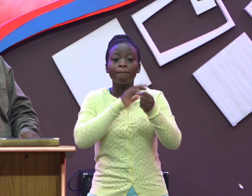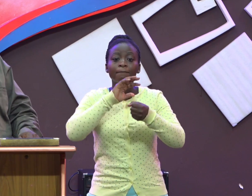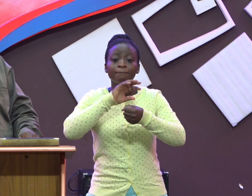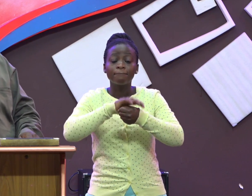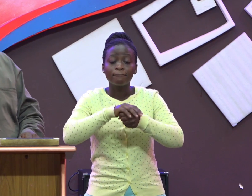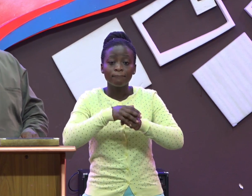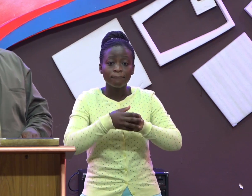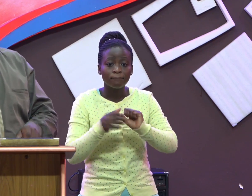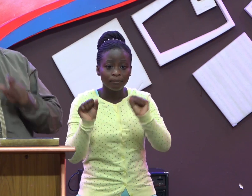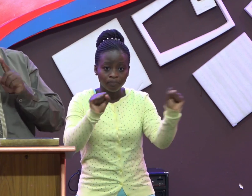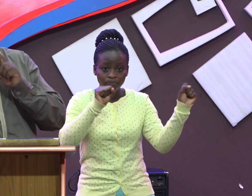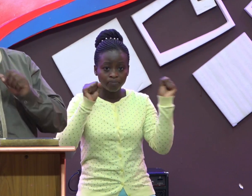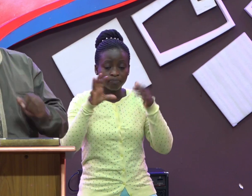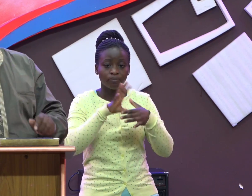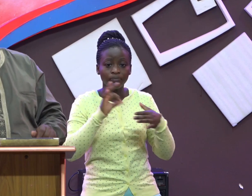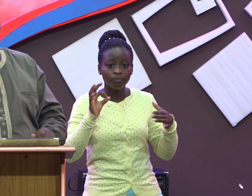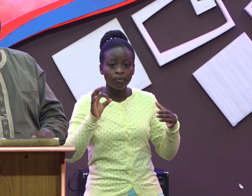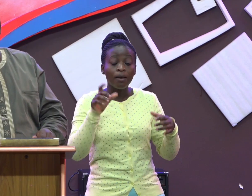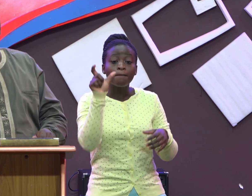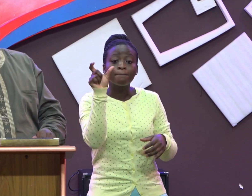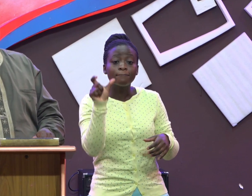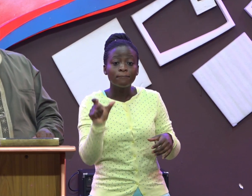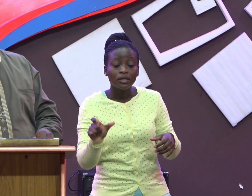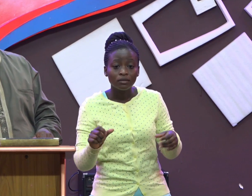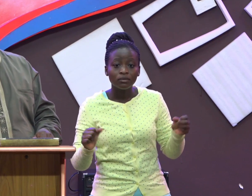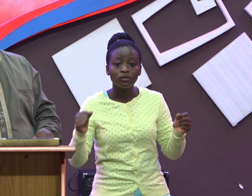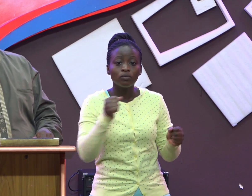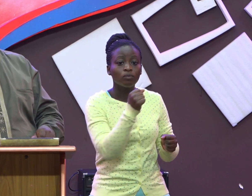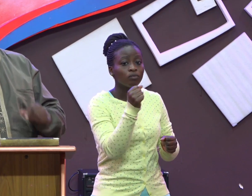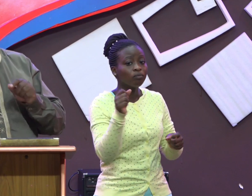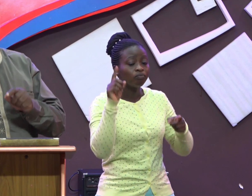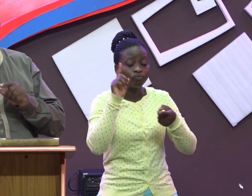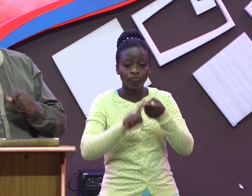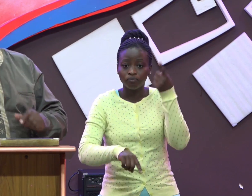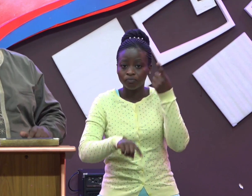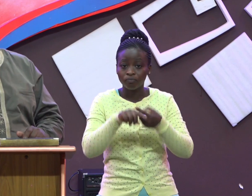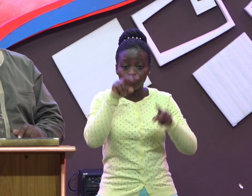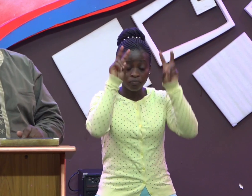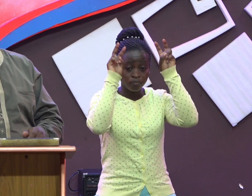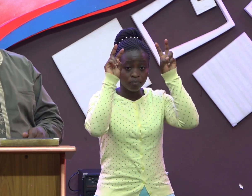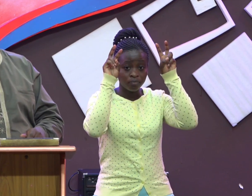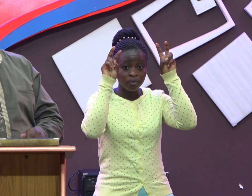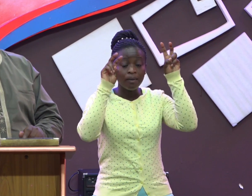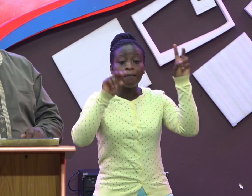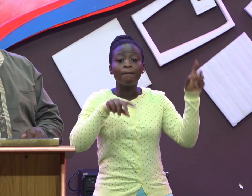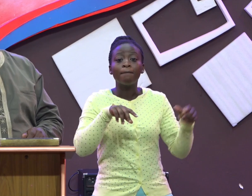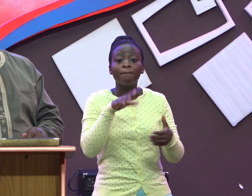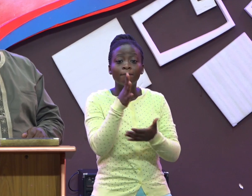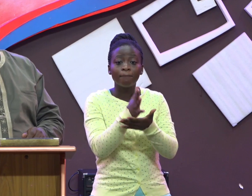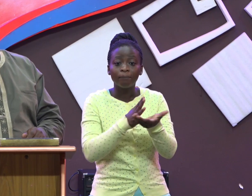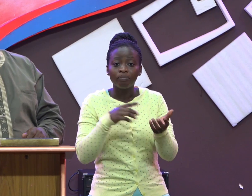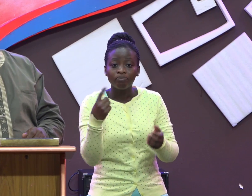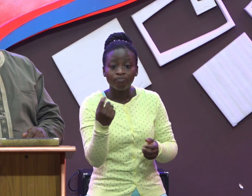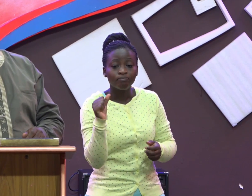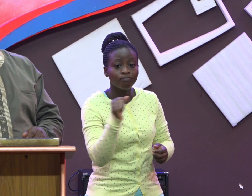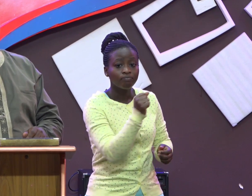It takes a strong spirit for someone to walk overcoming the devil. For someone to overcome